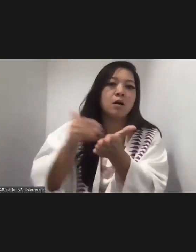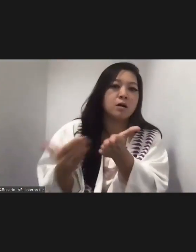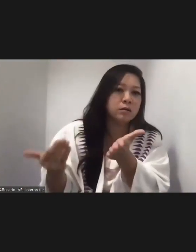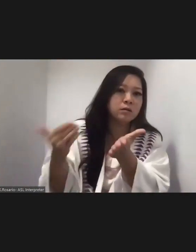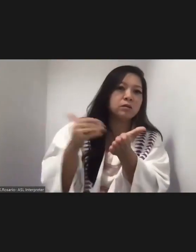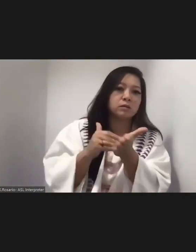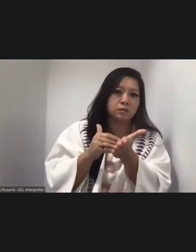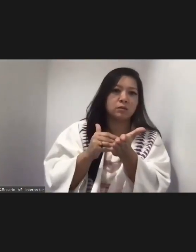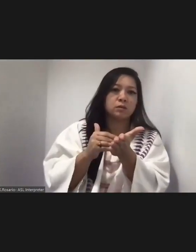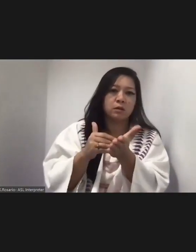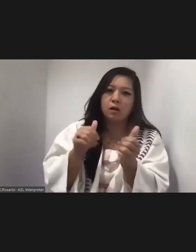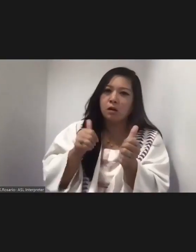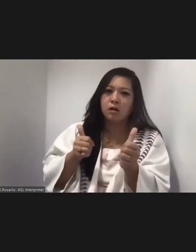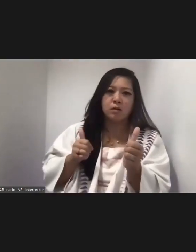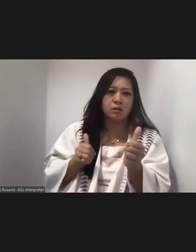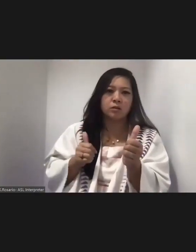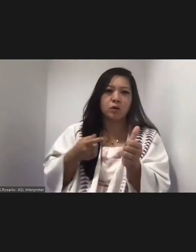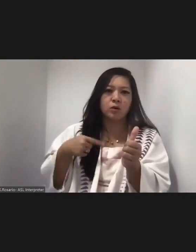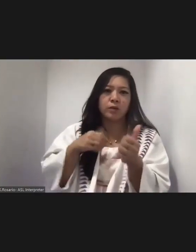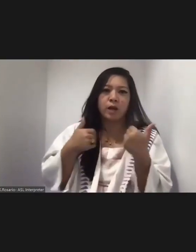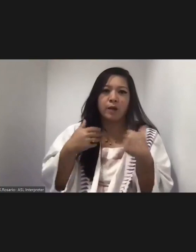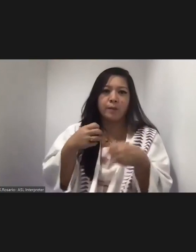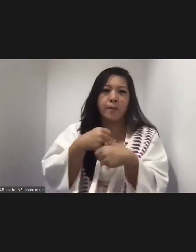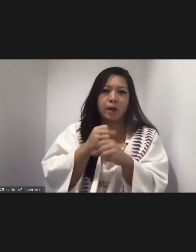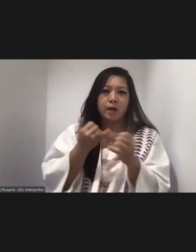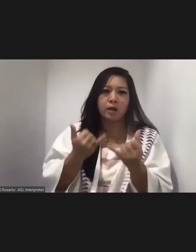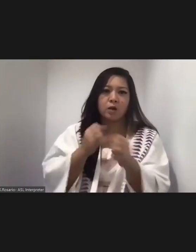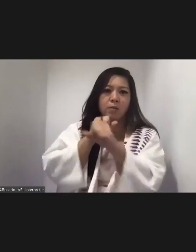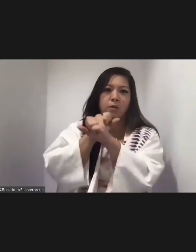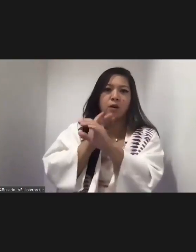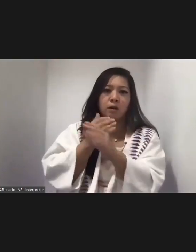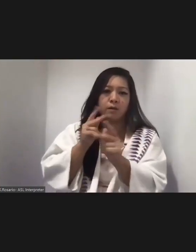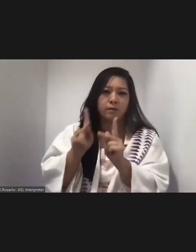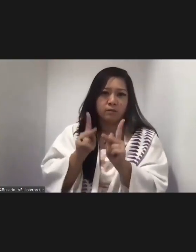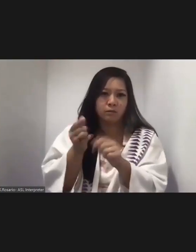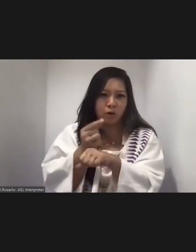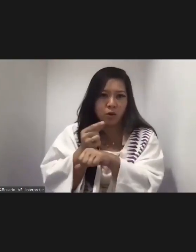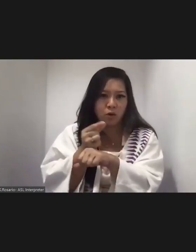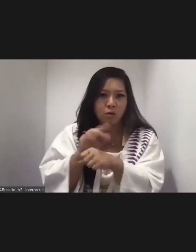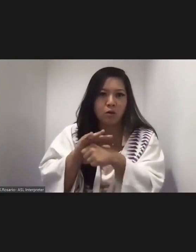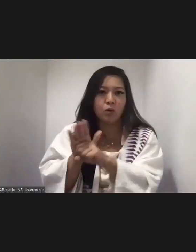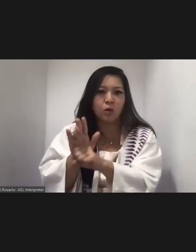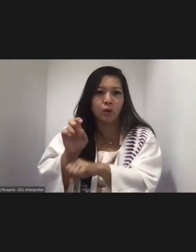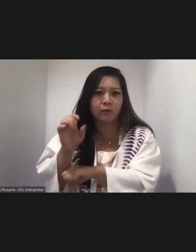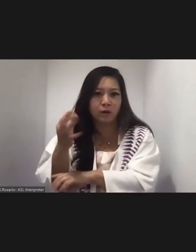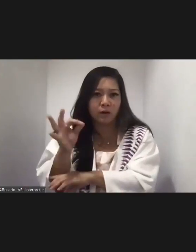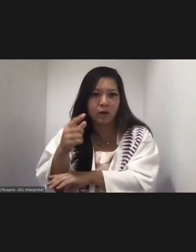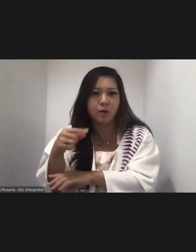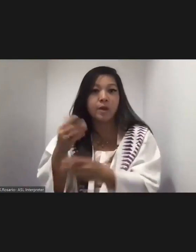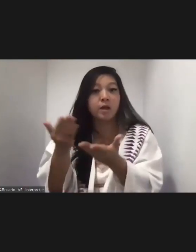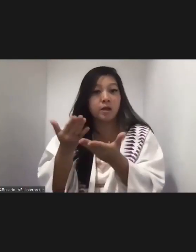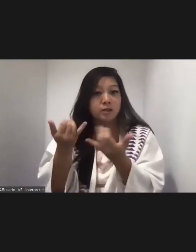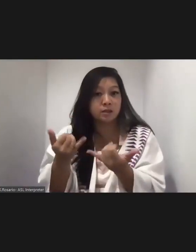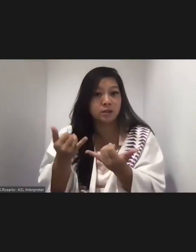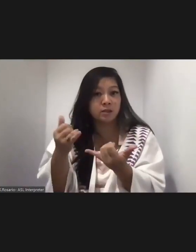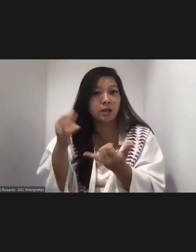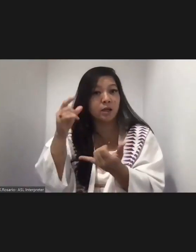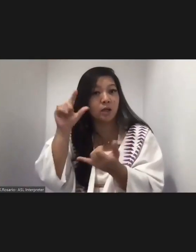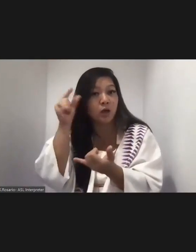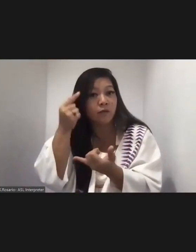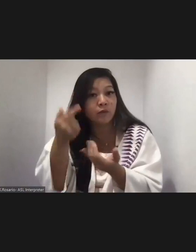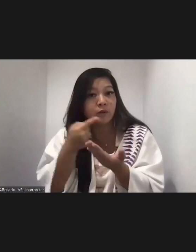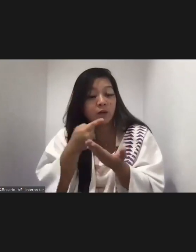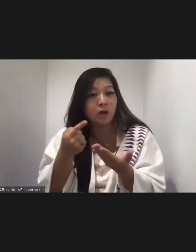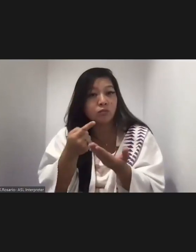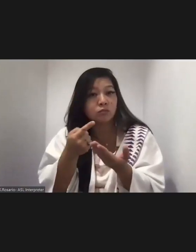setting back all the progress we have made. And that's why I am here today to speak to